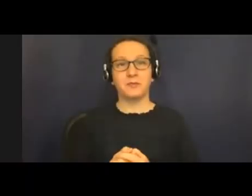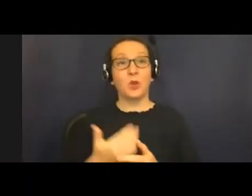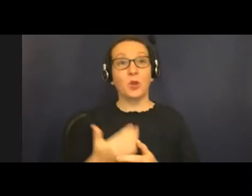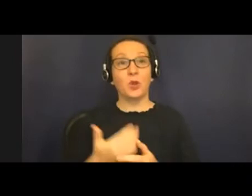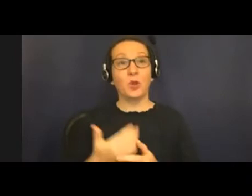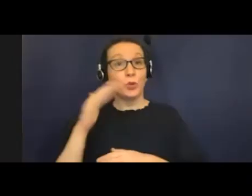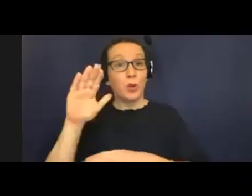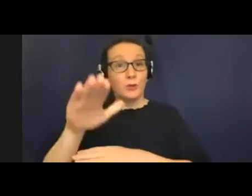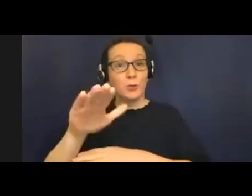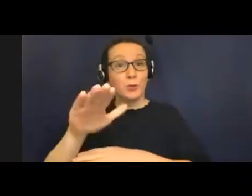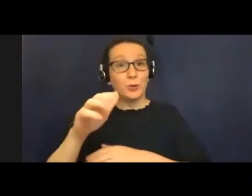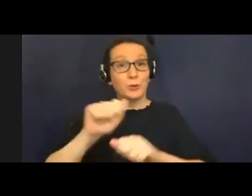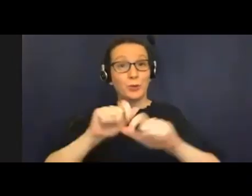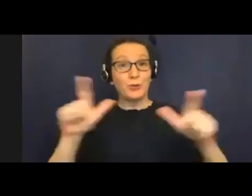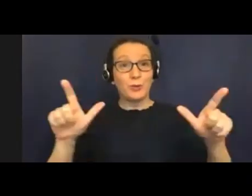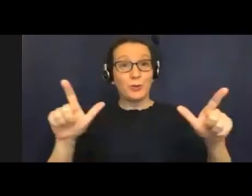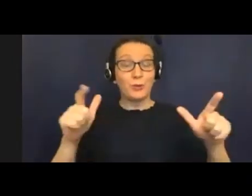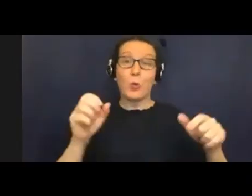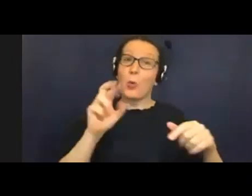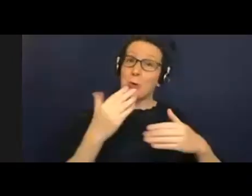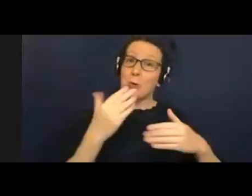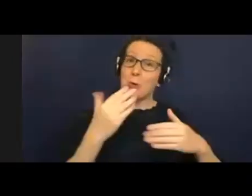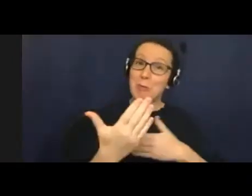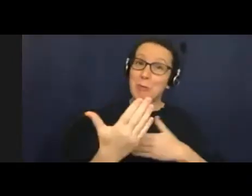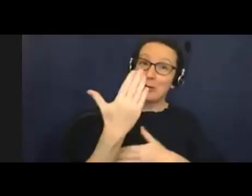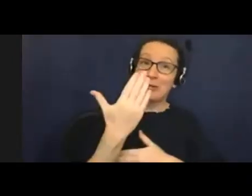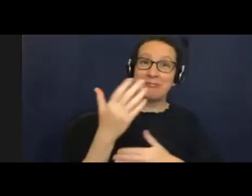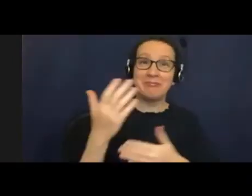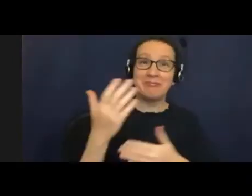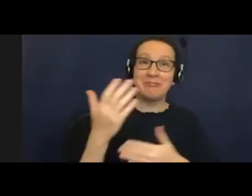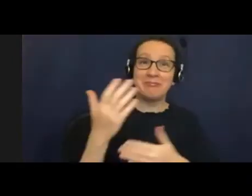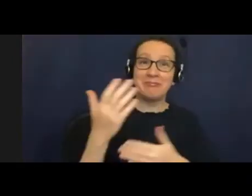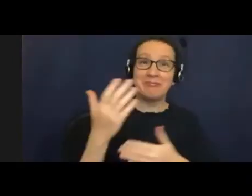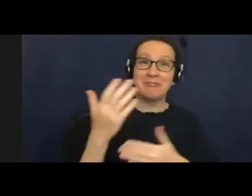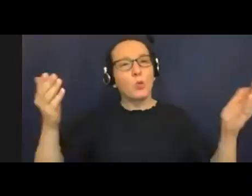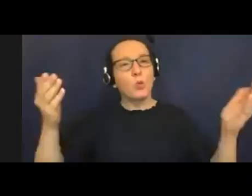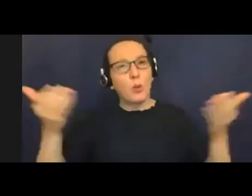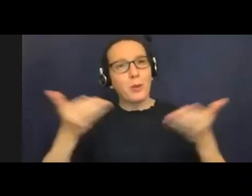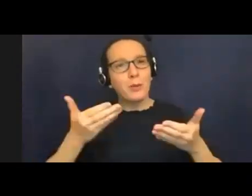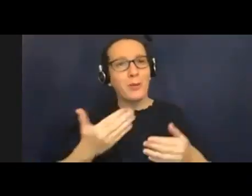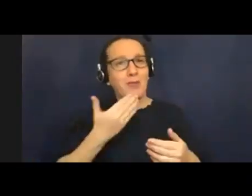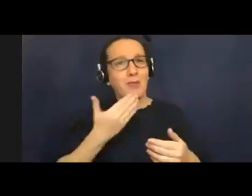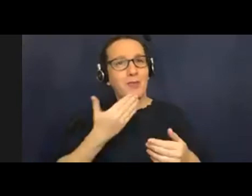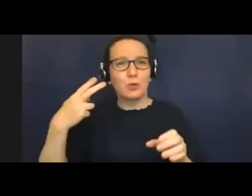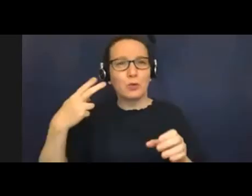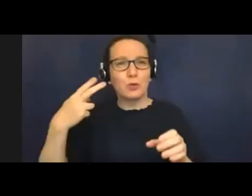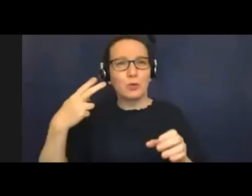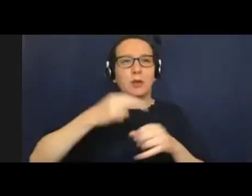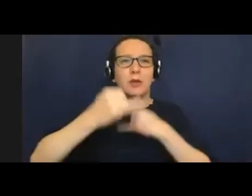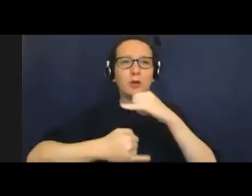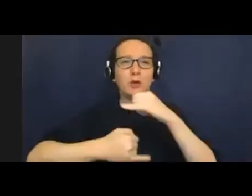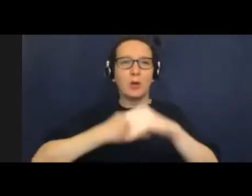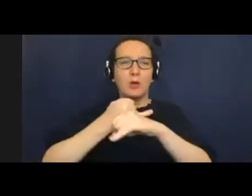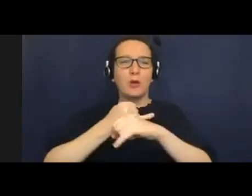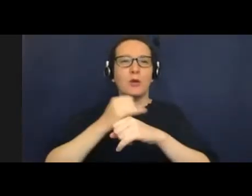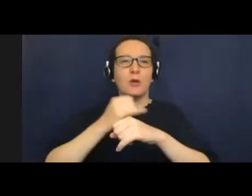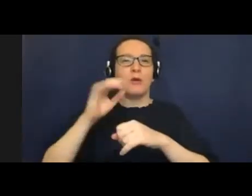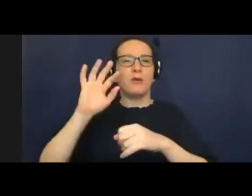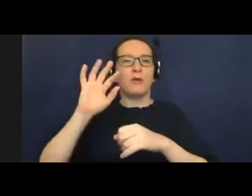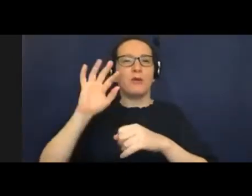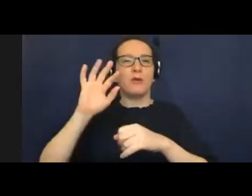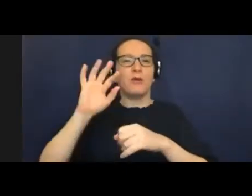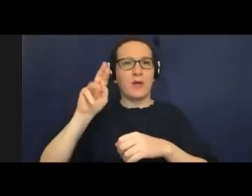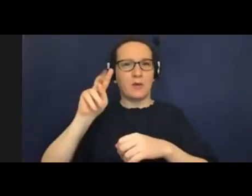Good afternoon, everyone, or good morning. Welcome, and thank you for joining the International Foundation for Electoral